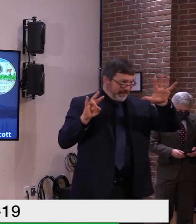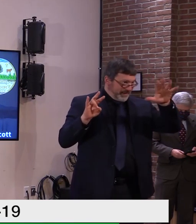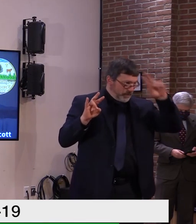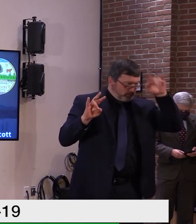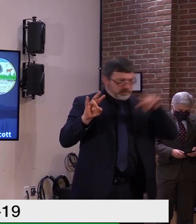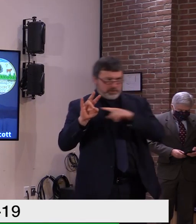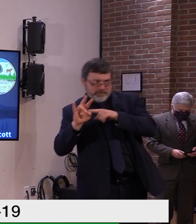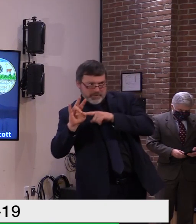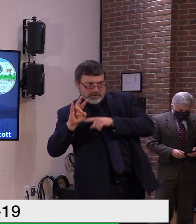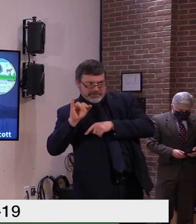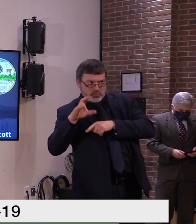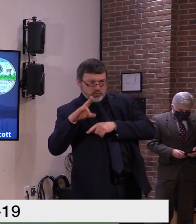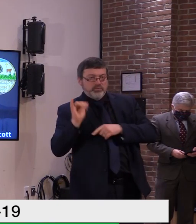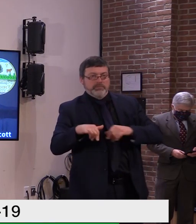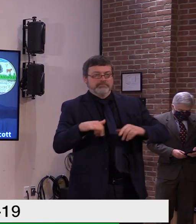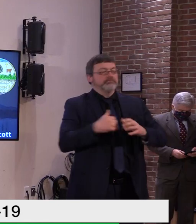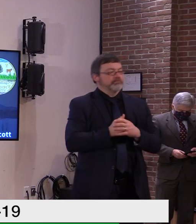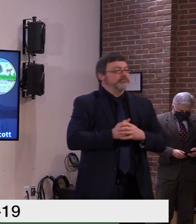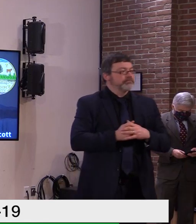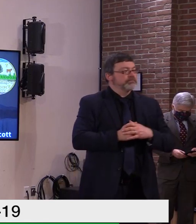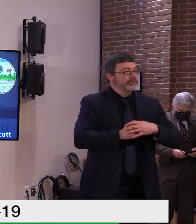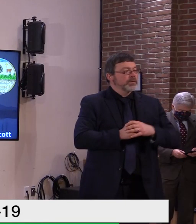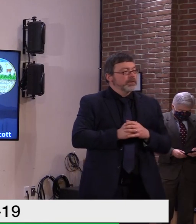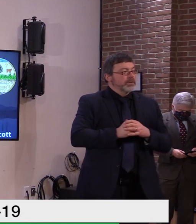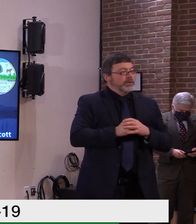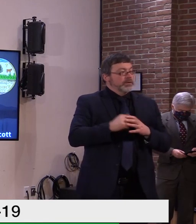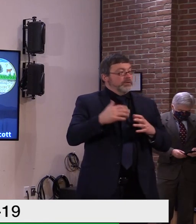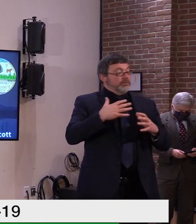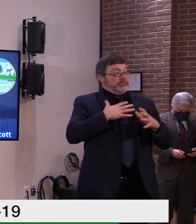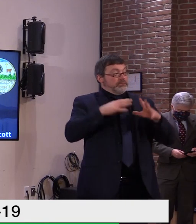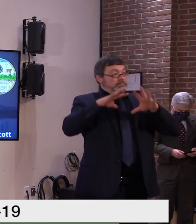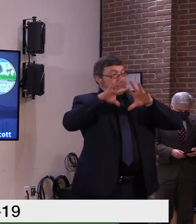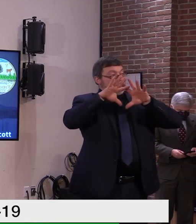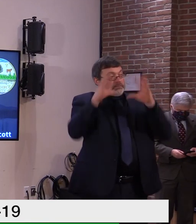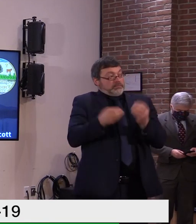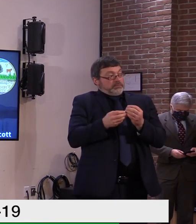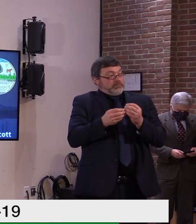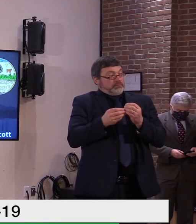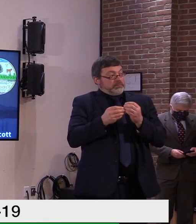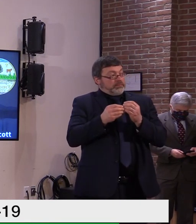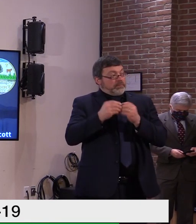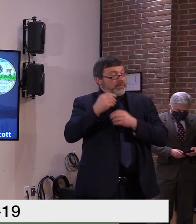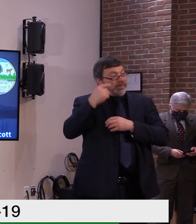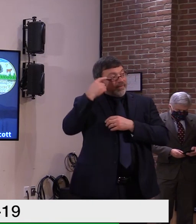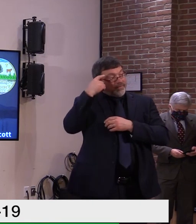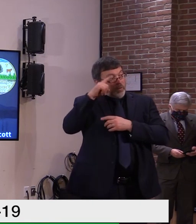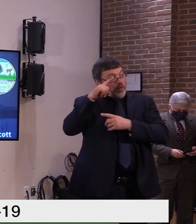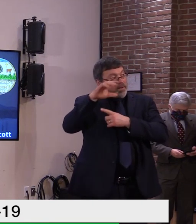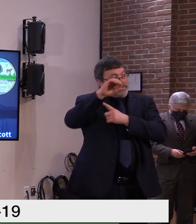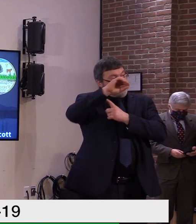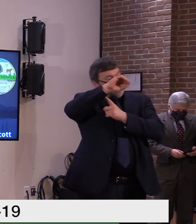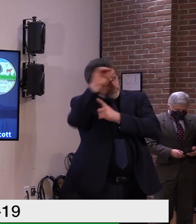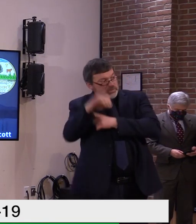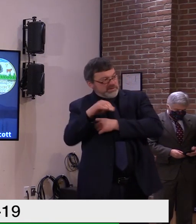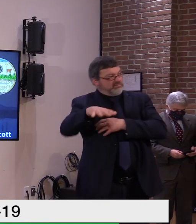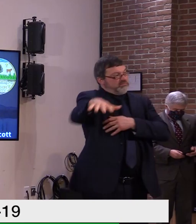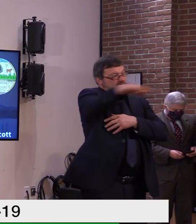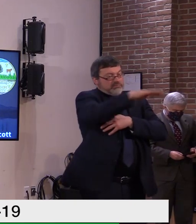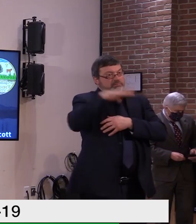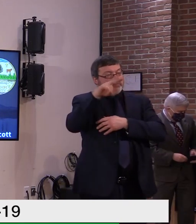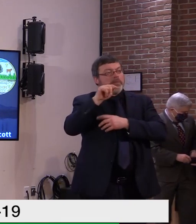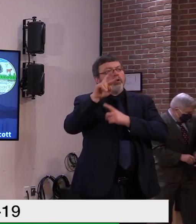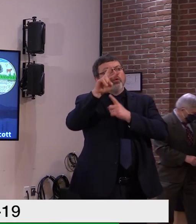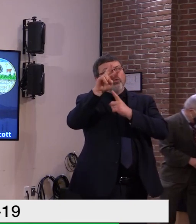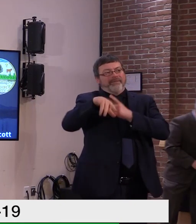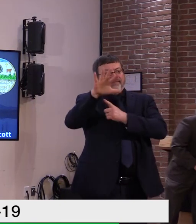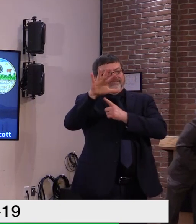many occasions, numbers do fluctuate all the time, and one day does not make a trend. As